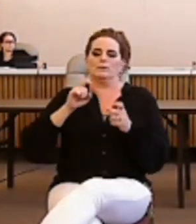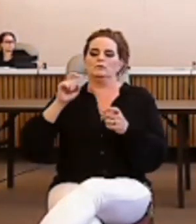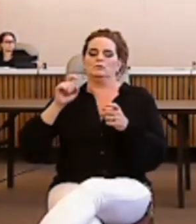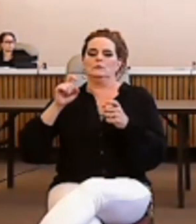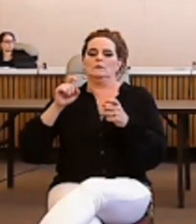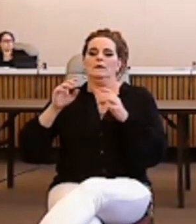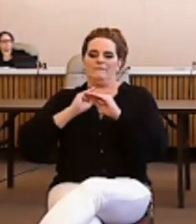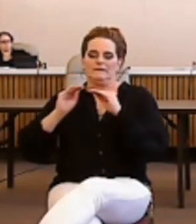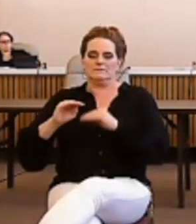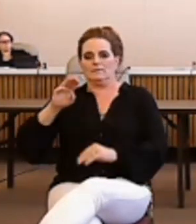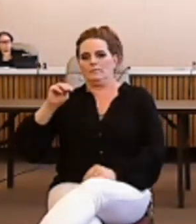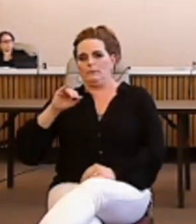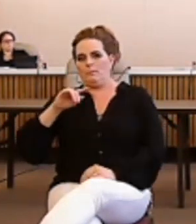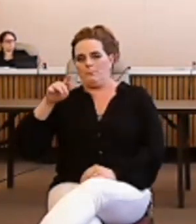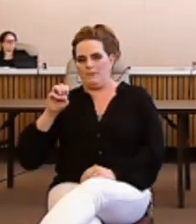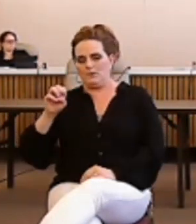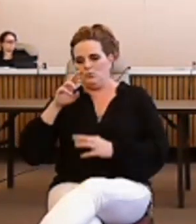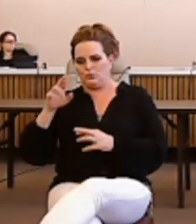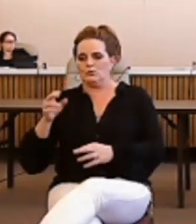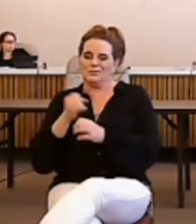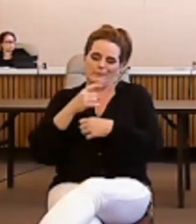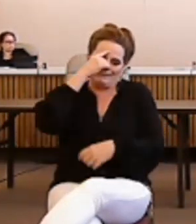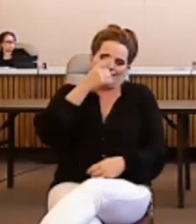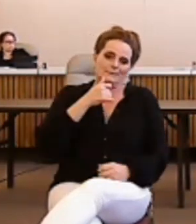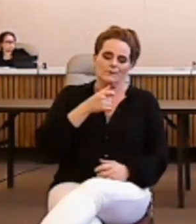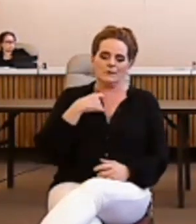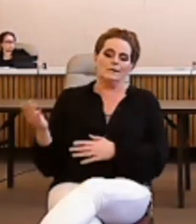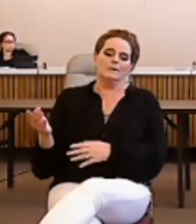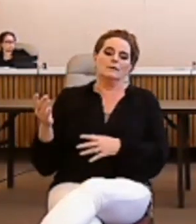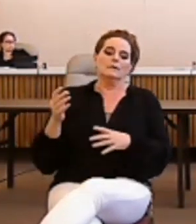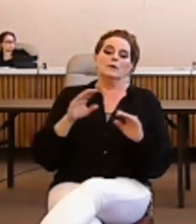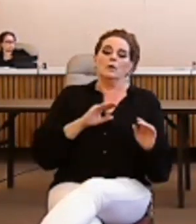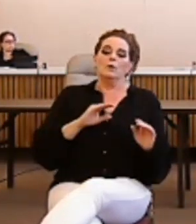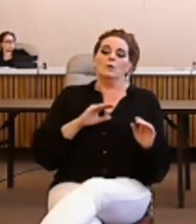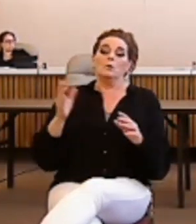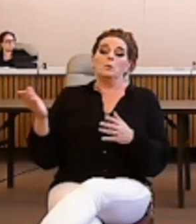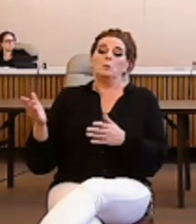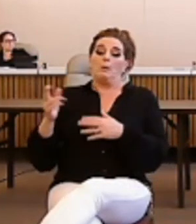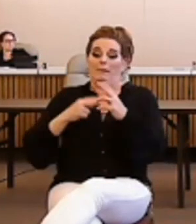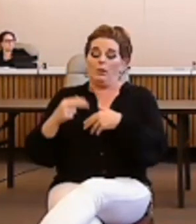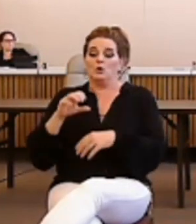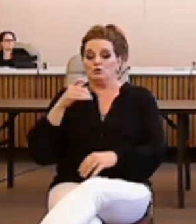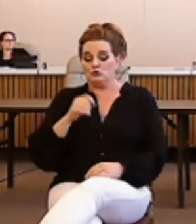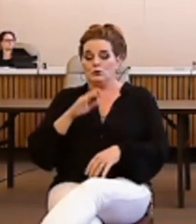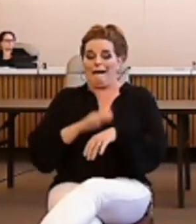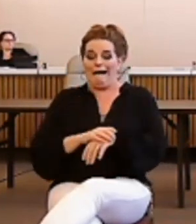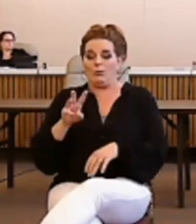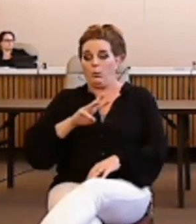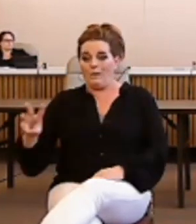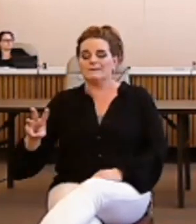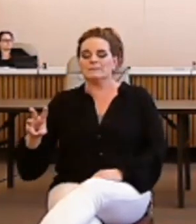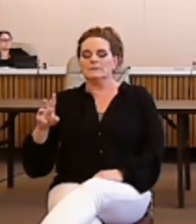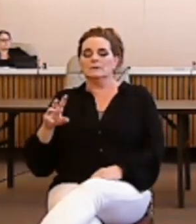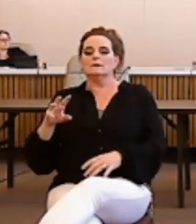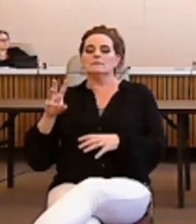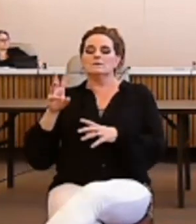would make sense if you're going to ever look to bring sewer to the west side, do it before they redo the road so that